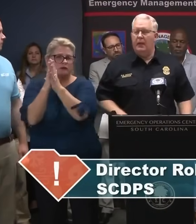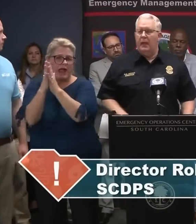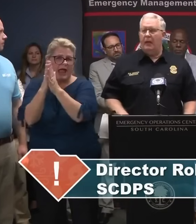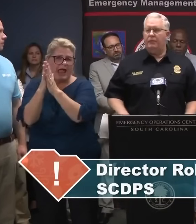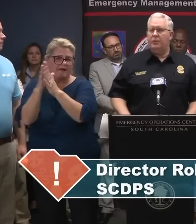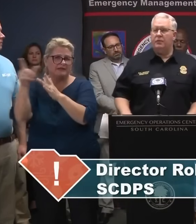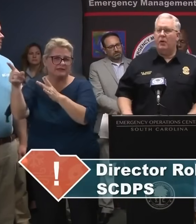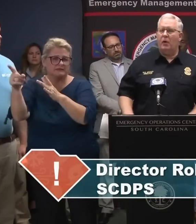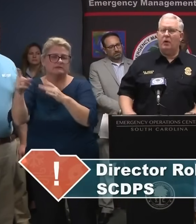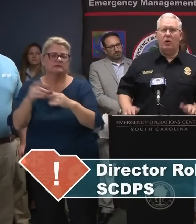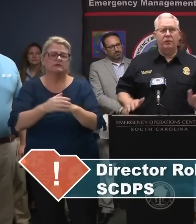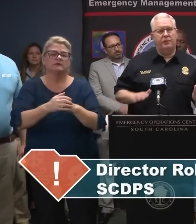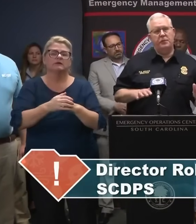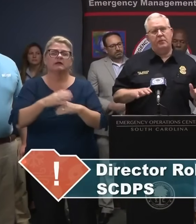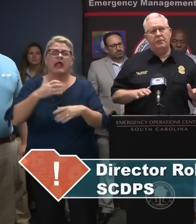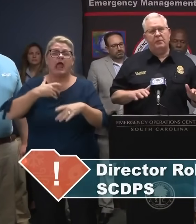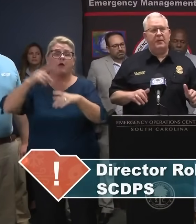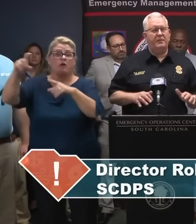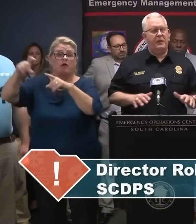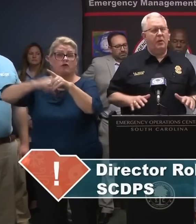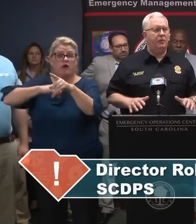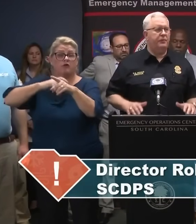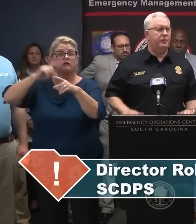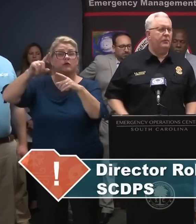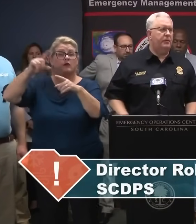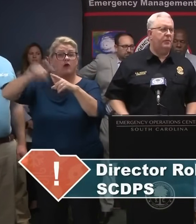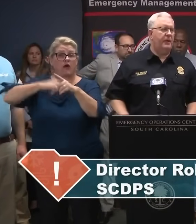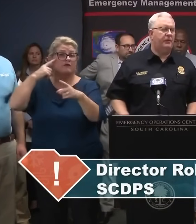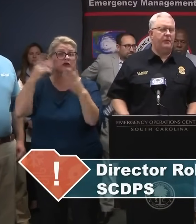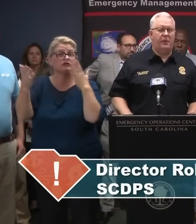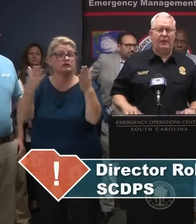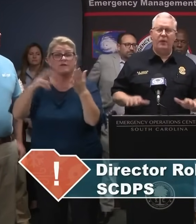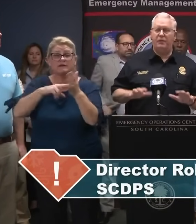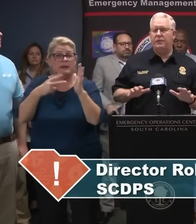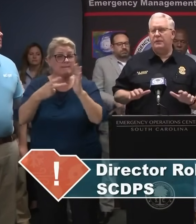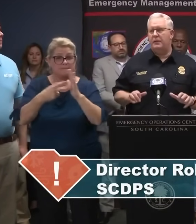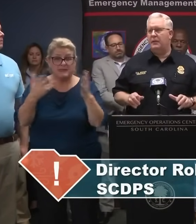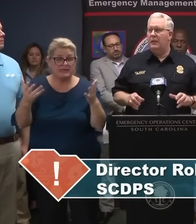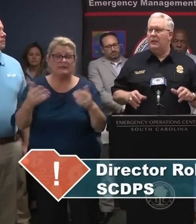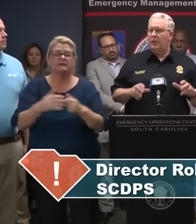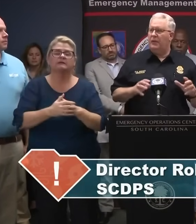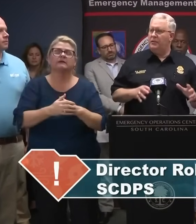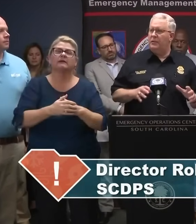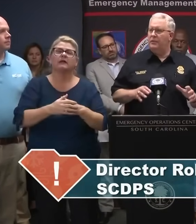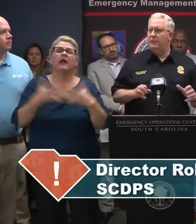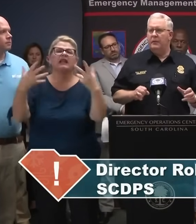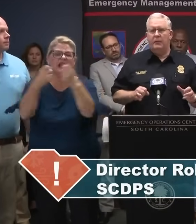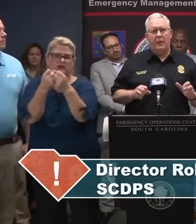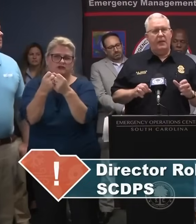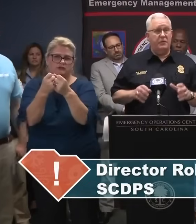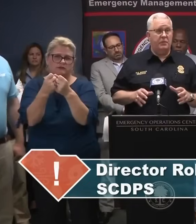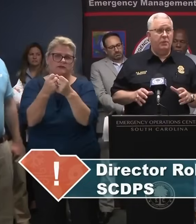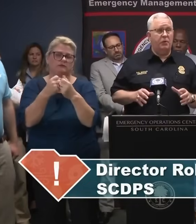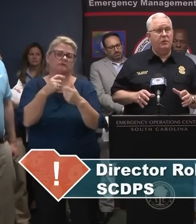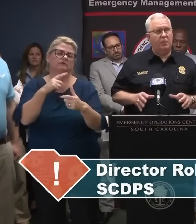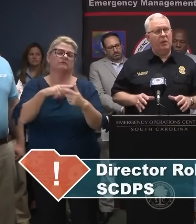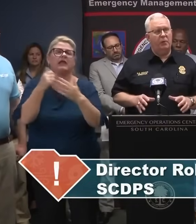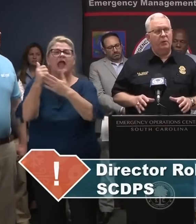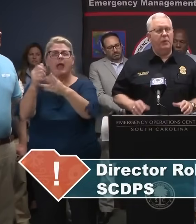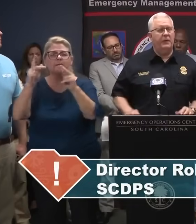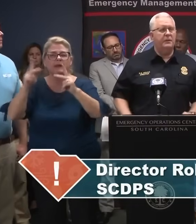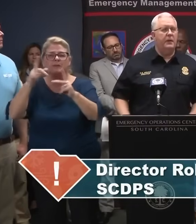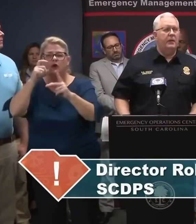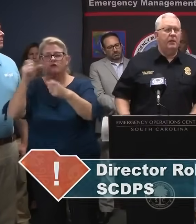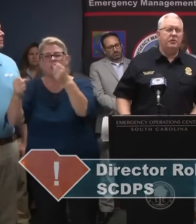mission. First of all, our calls for service, and when I say calls for service, what I reference is collisions, assist motorists,